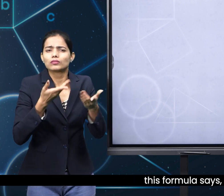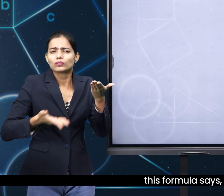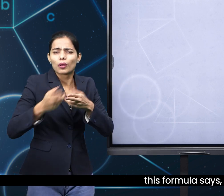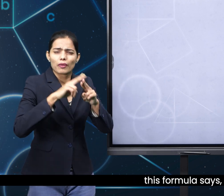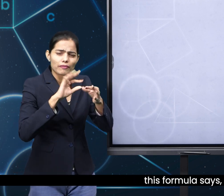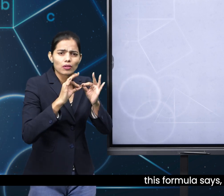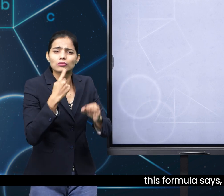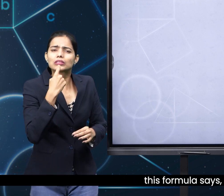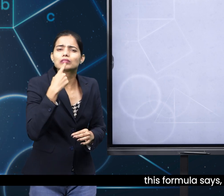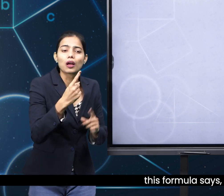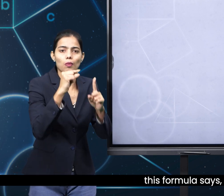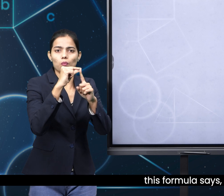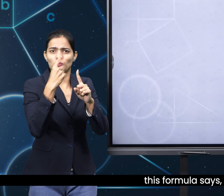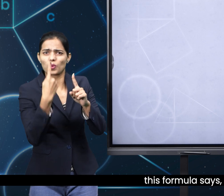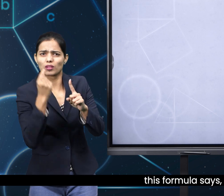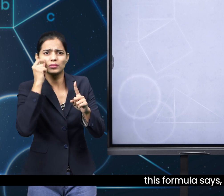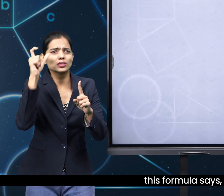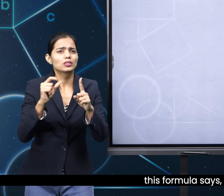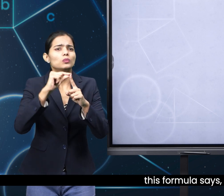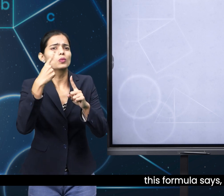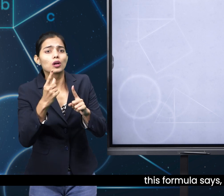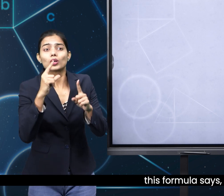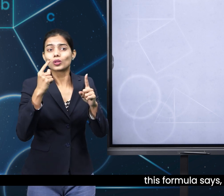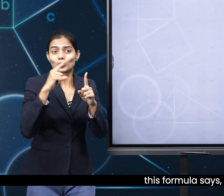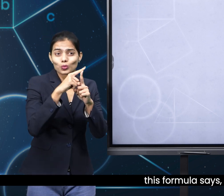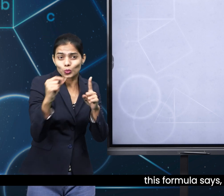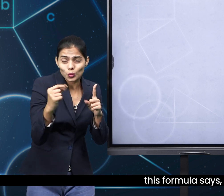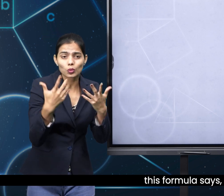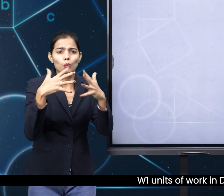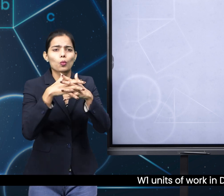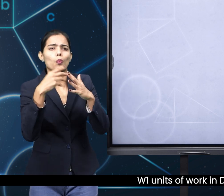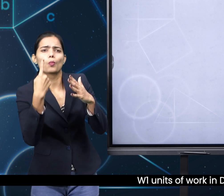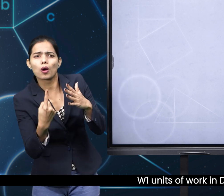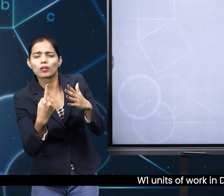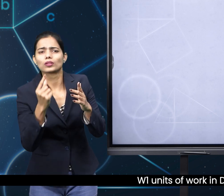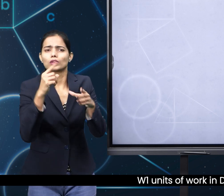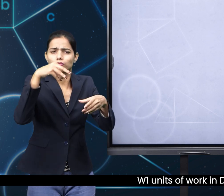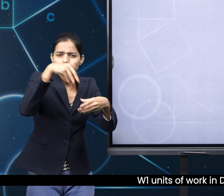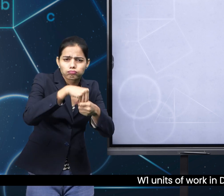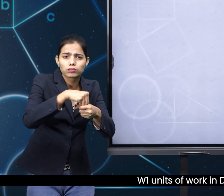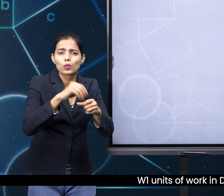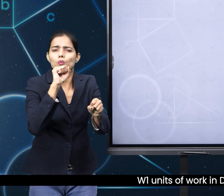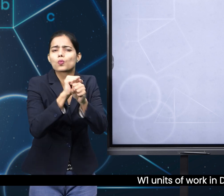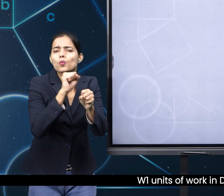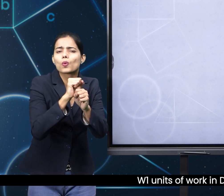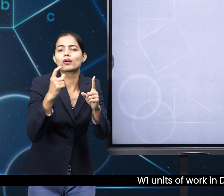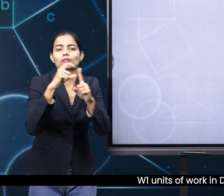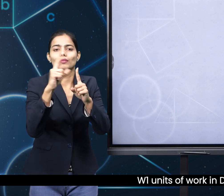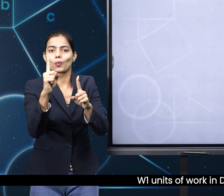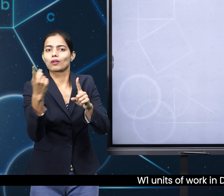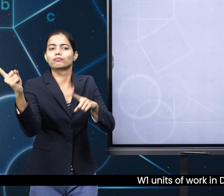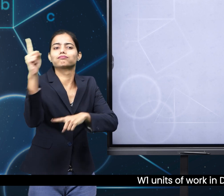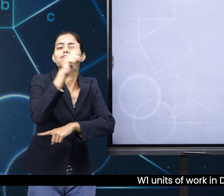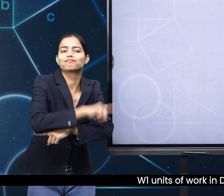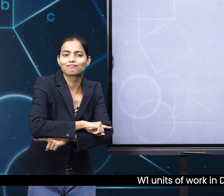That is, this formula says P1 men doing, W1 units of work in,